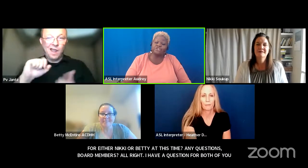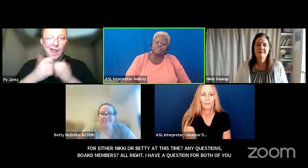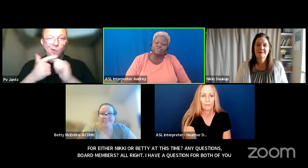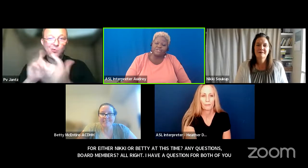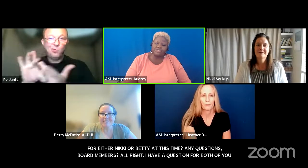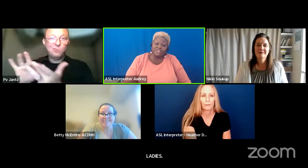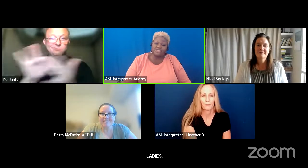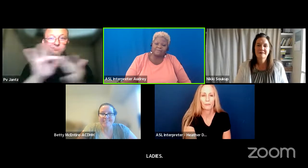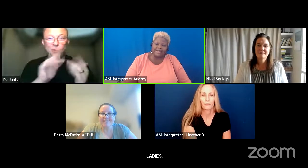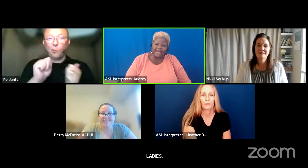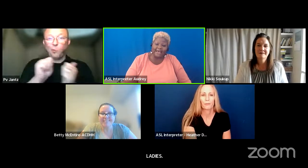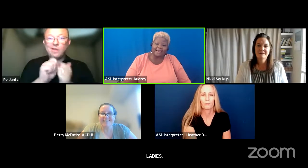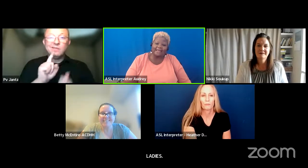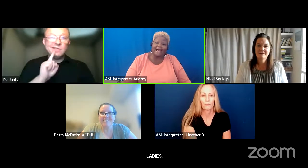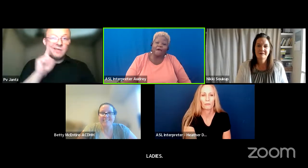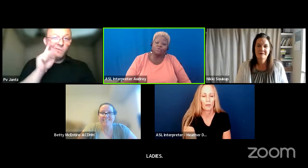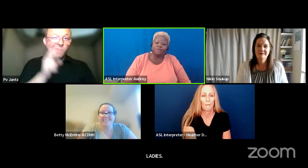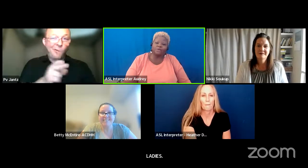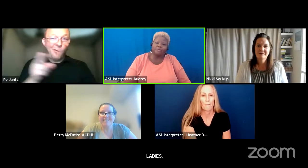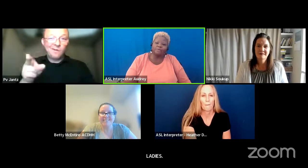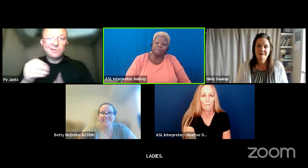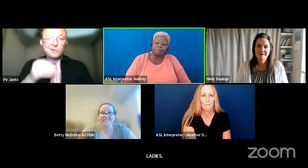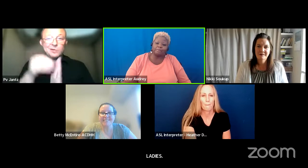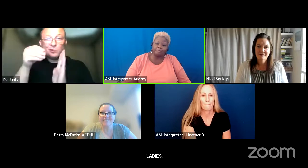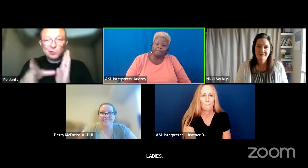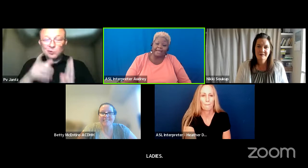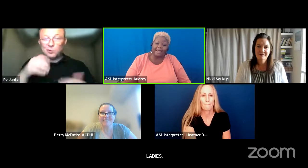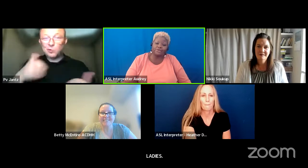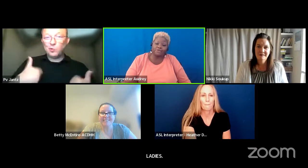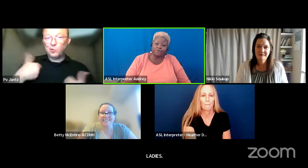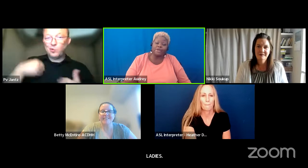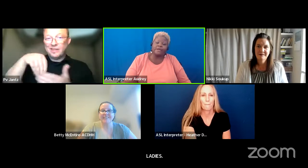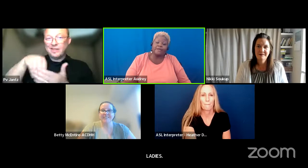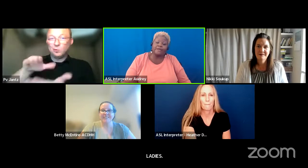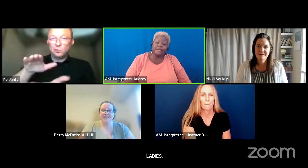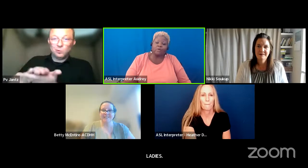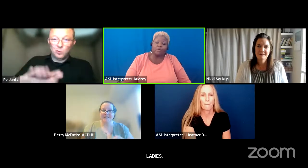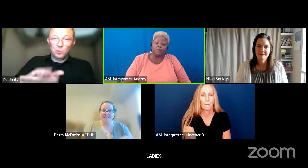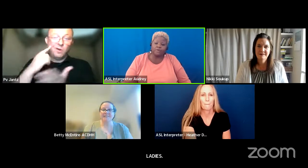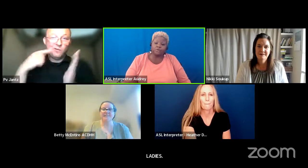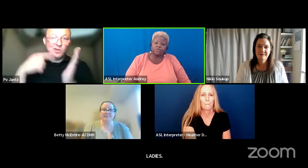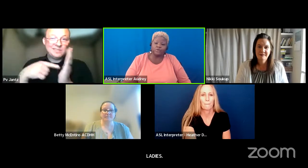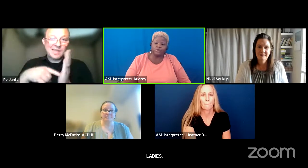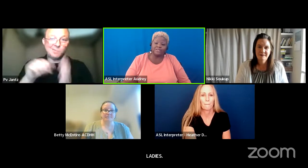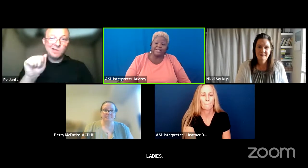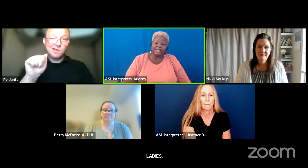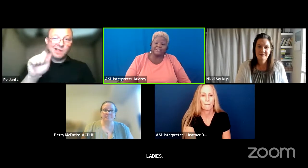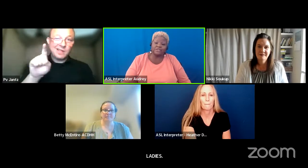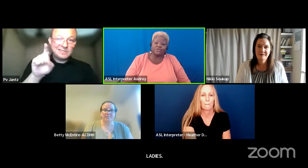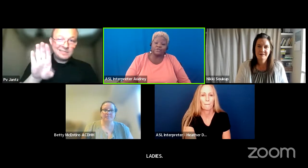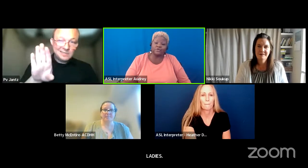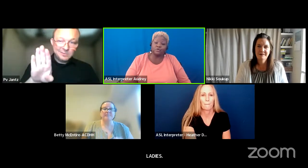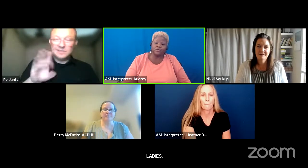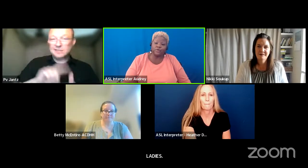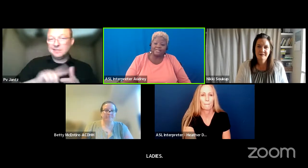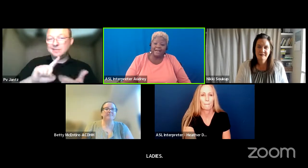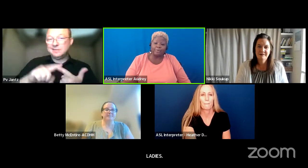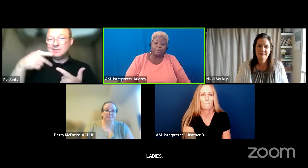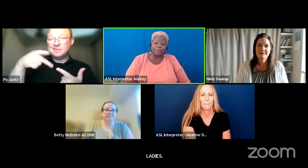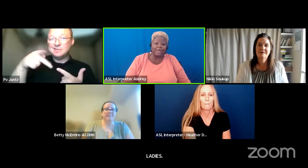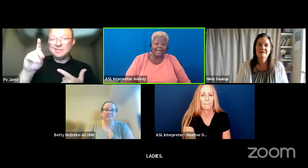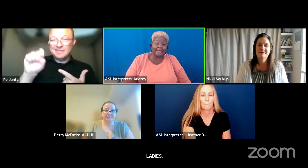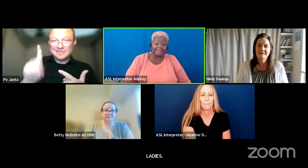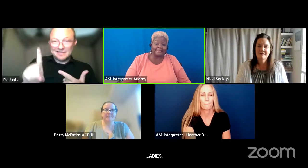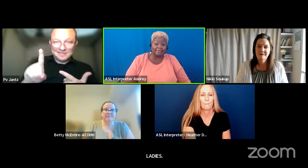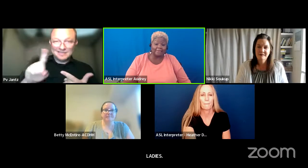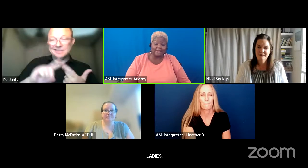is the strategic plan and how do we plan to network with those students getting into the school, for